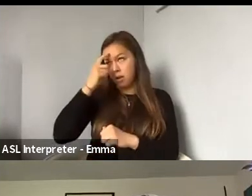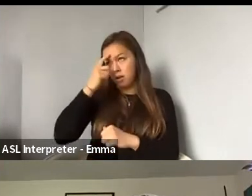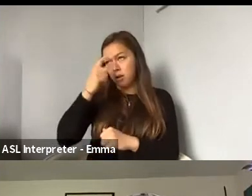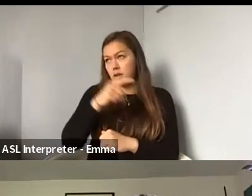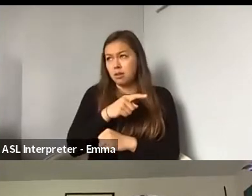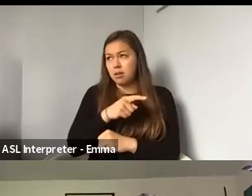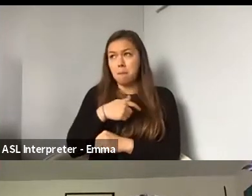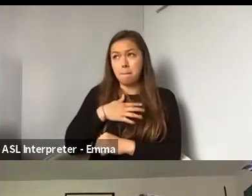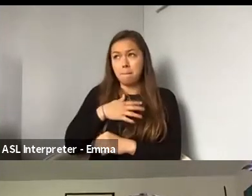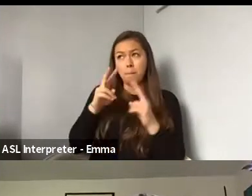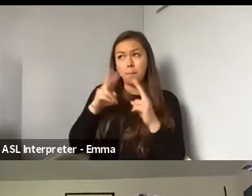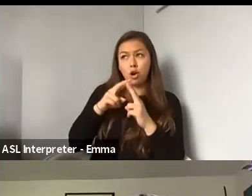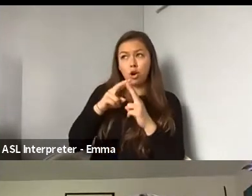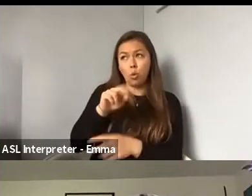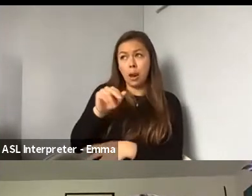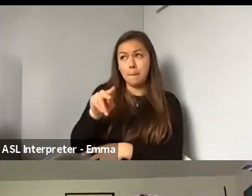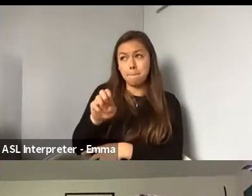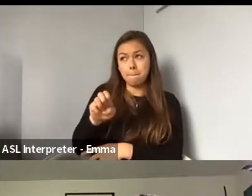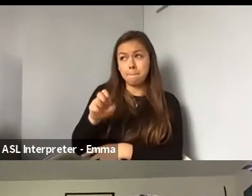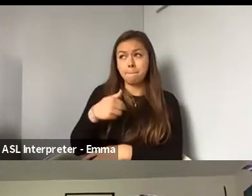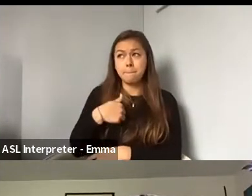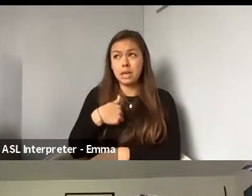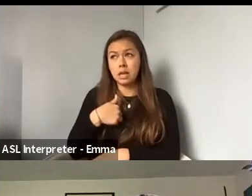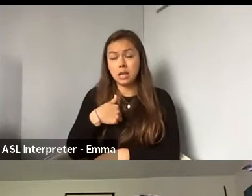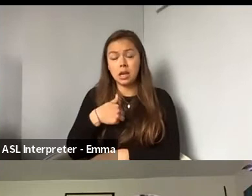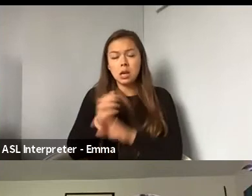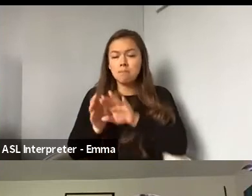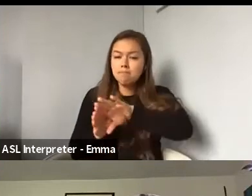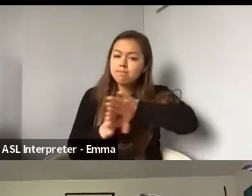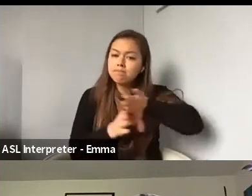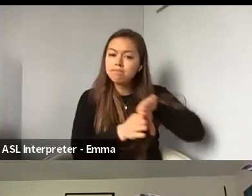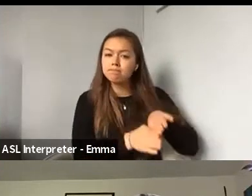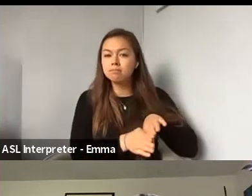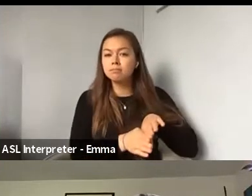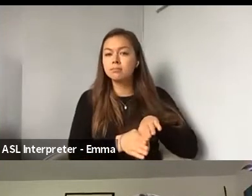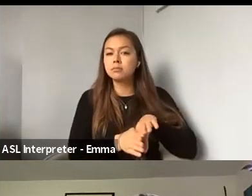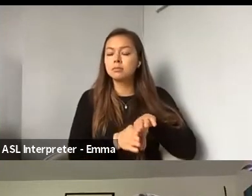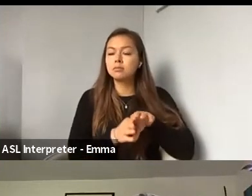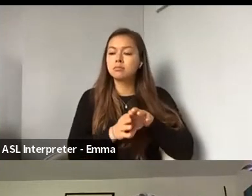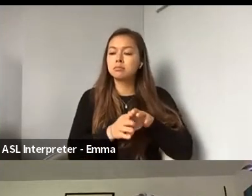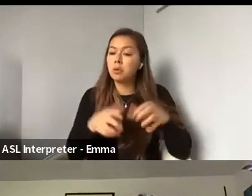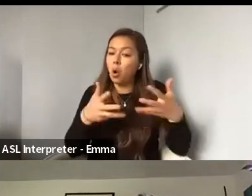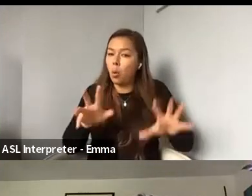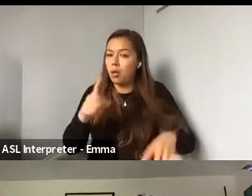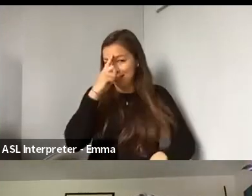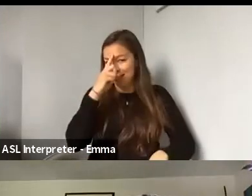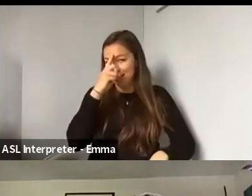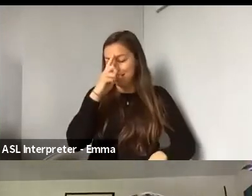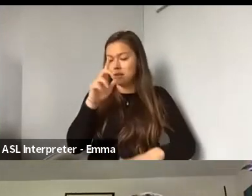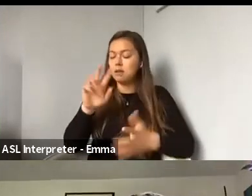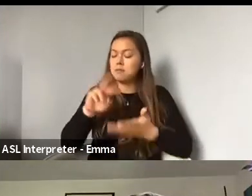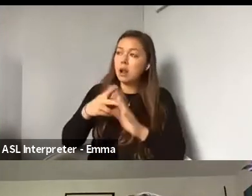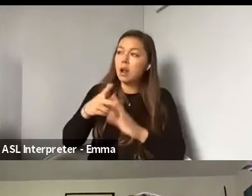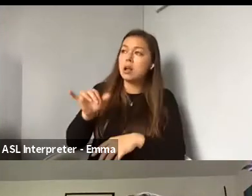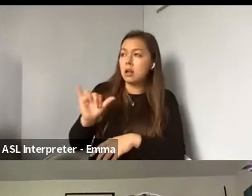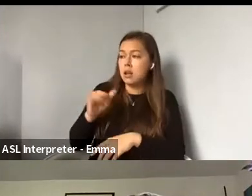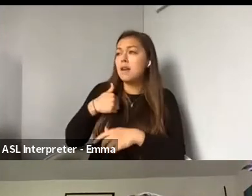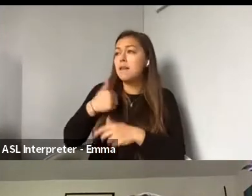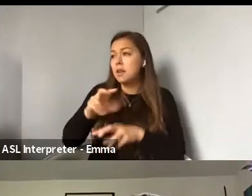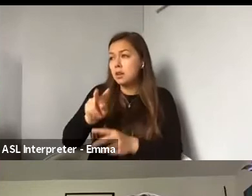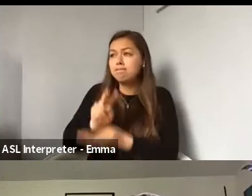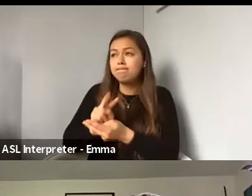this is something that you could see as connecting to other attitudes towards police and other authorities as well. terms like rape are more strongly associated with the